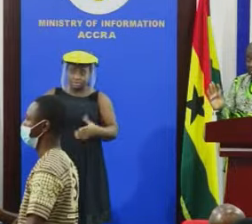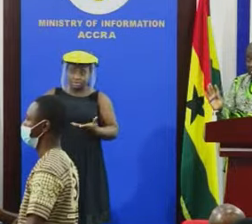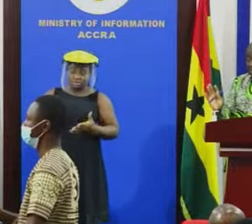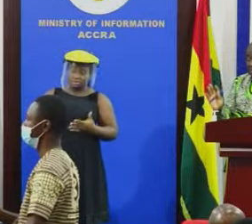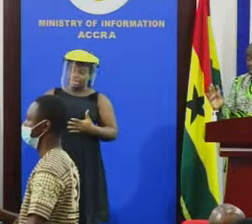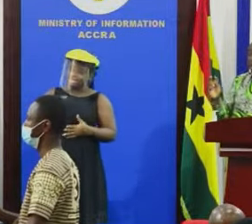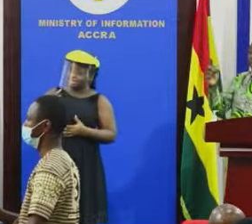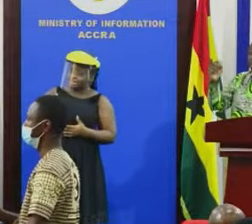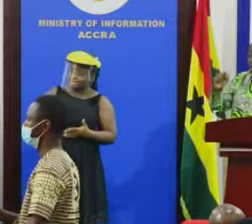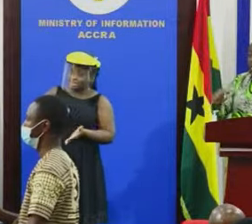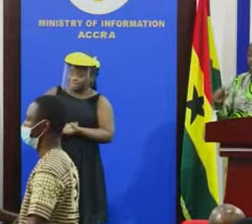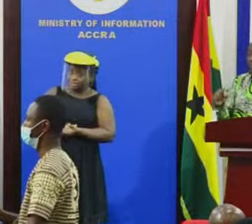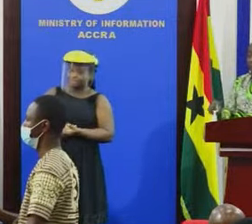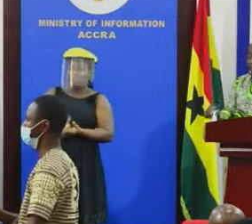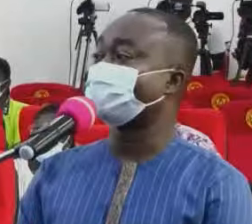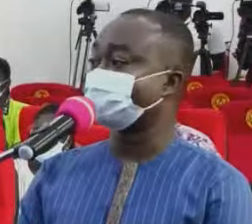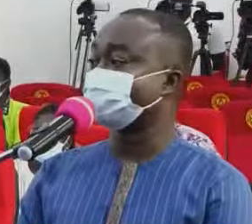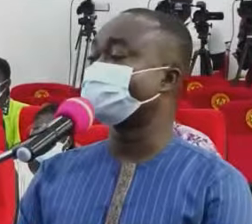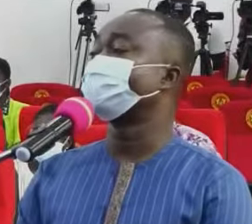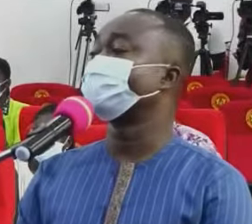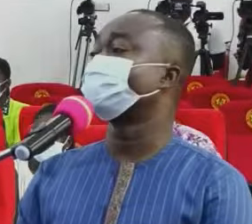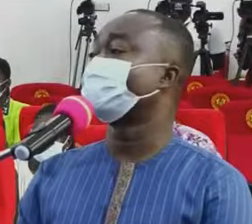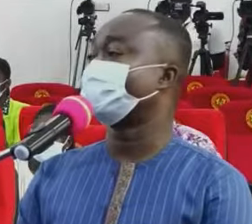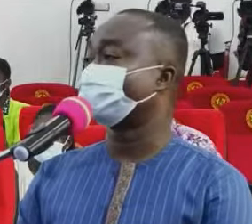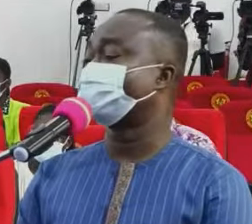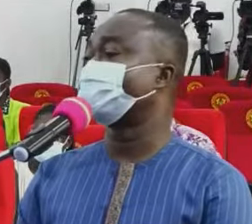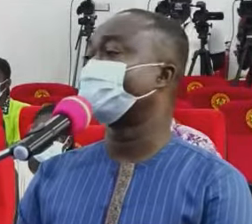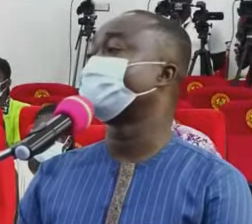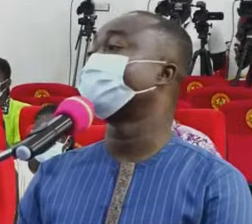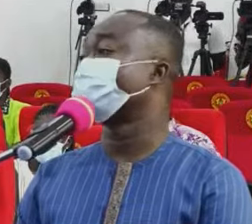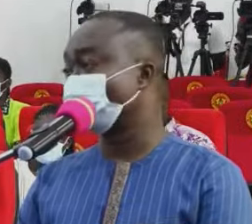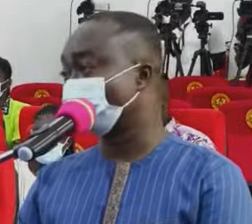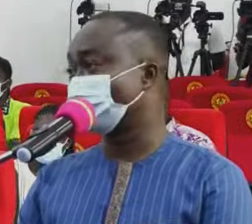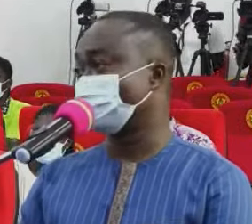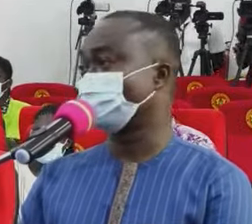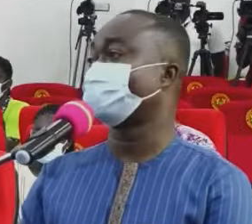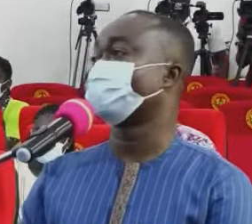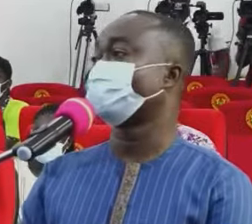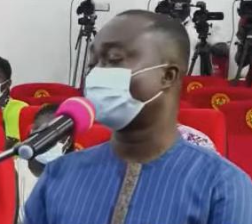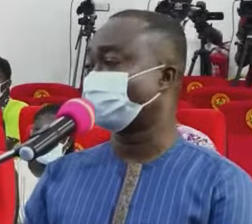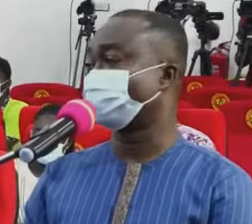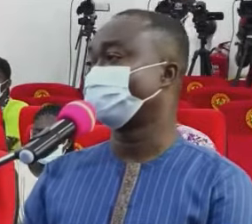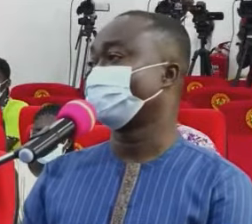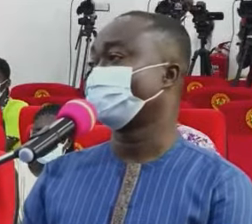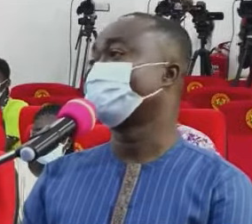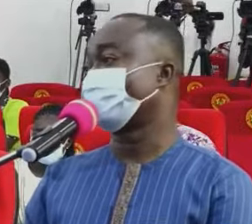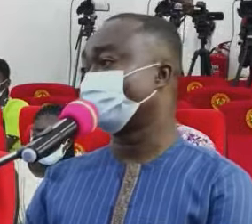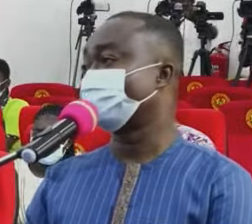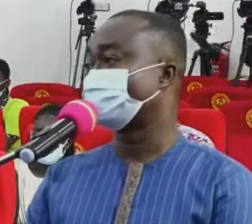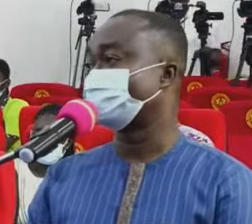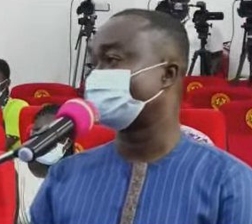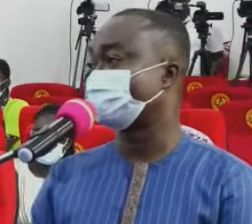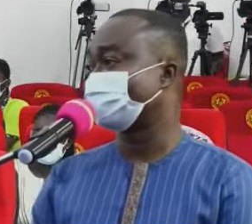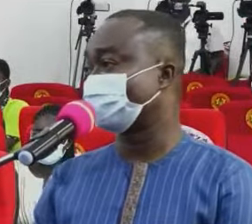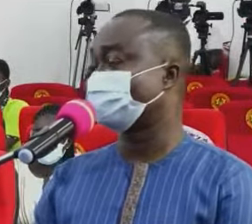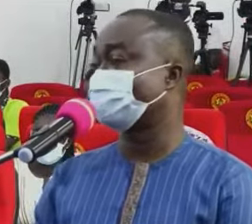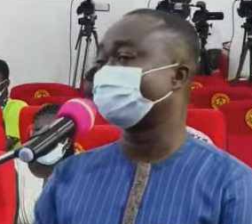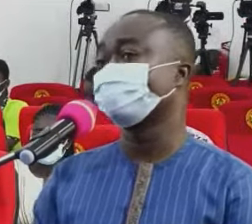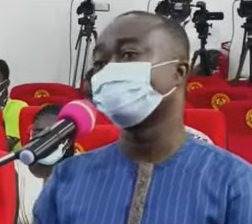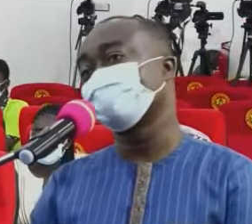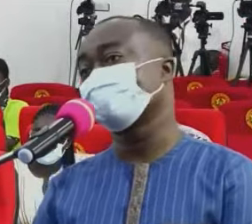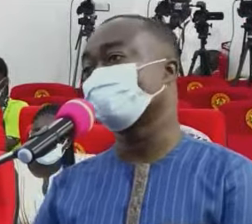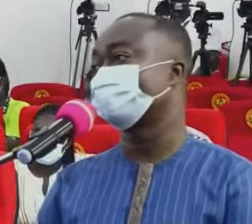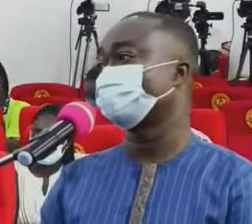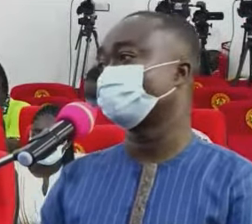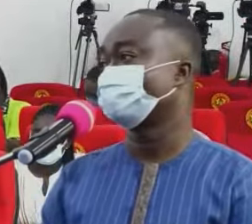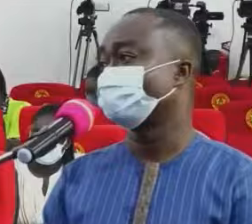fair to say so? Or currently we do not have the full report of the Marine Police, and that is why we